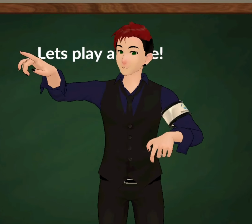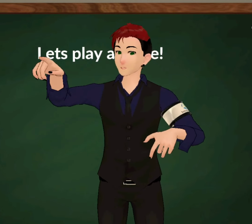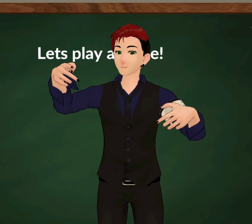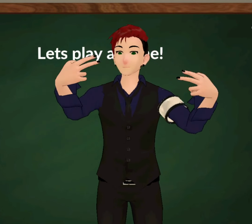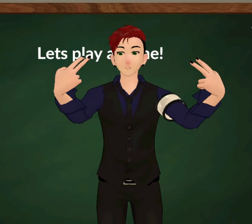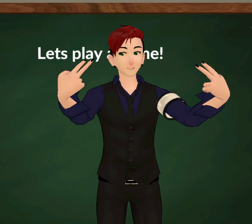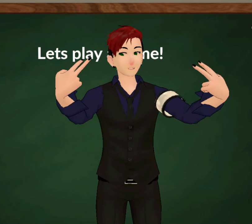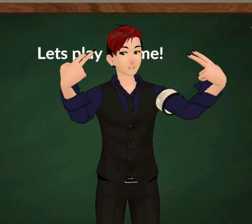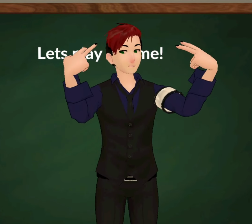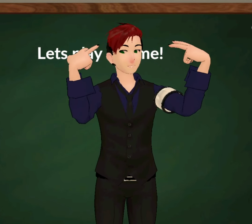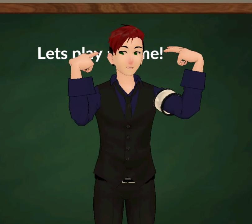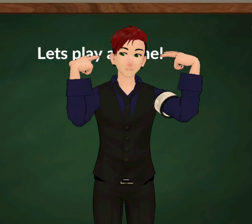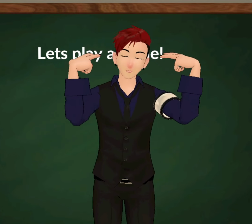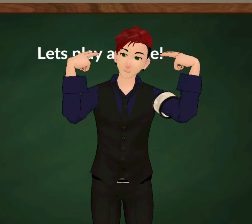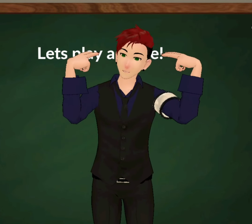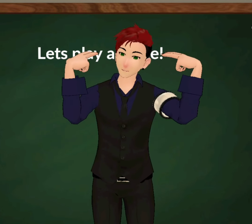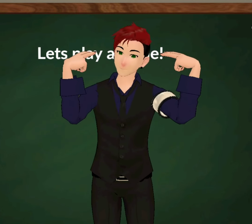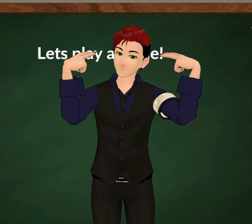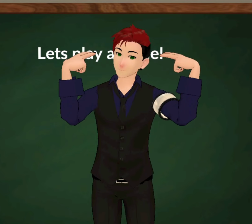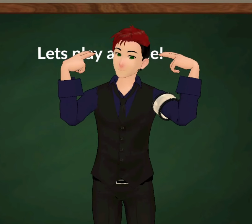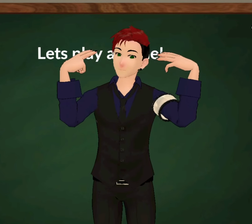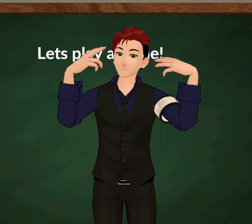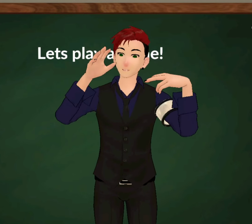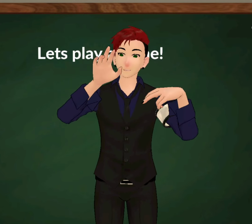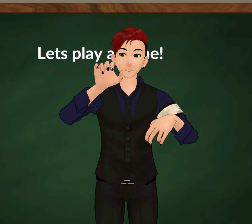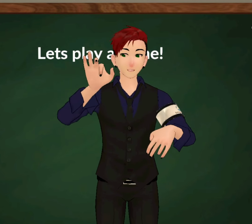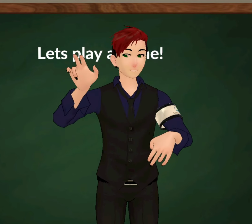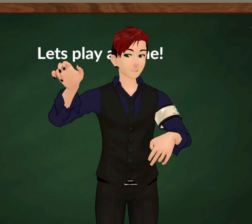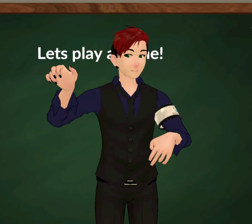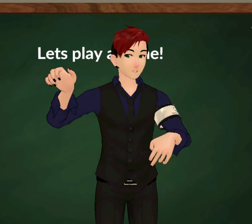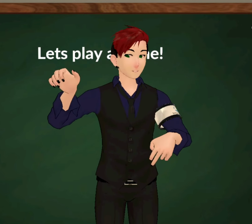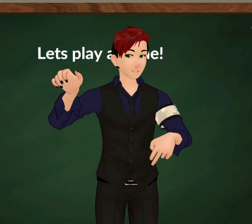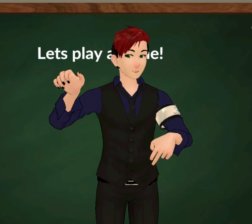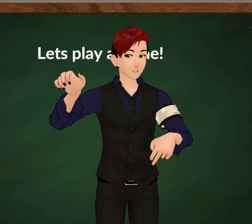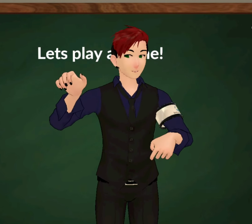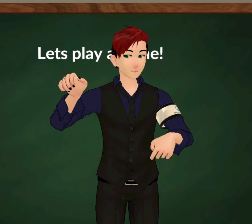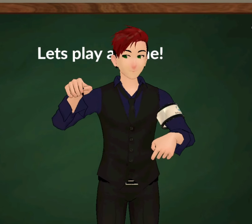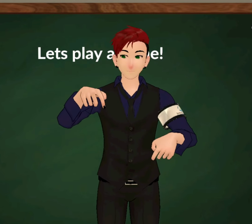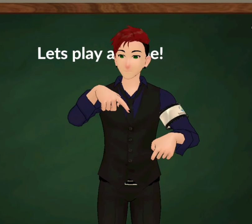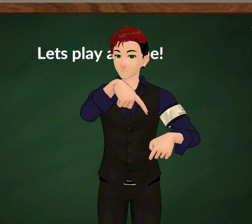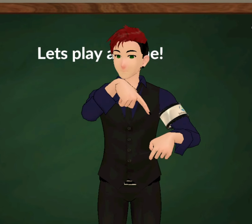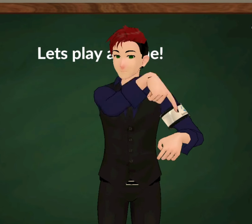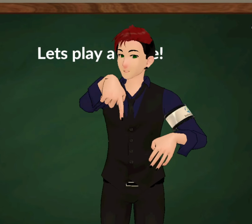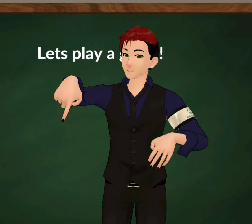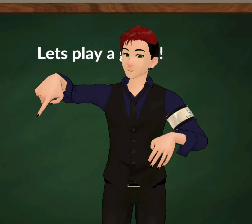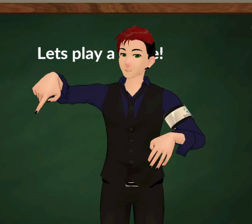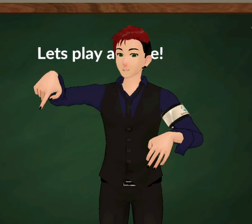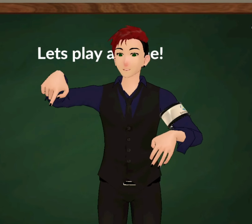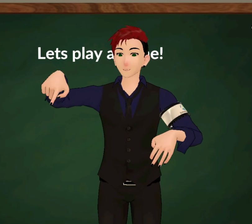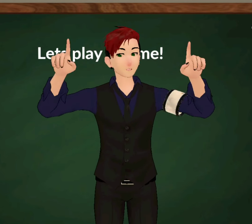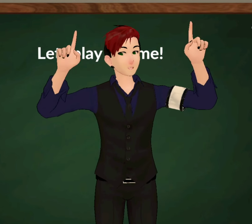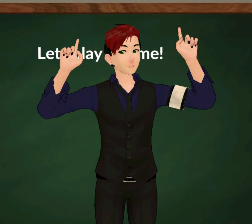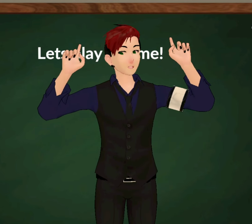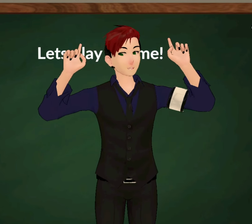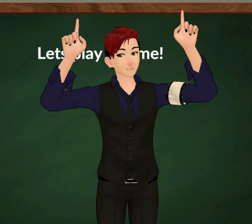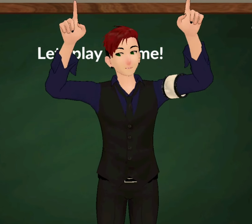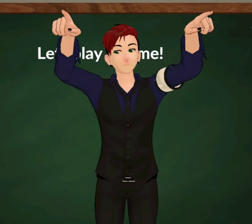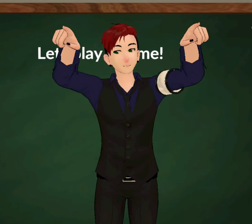row will be able to see the board and is going to spell the word to their partner. The people in the front row are going to be